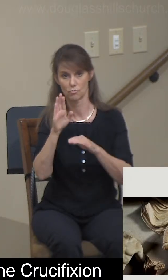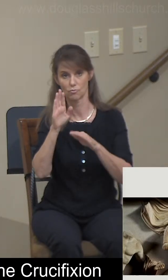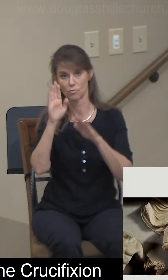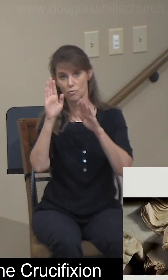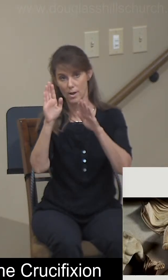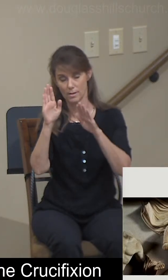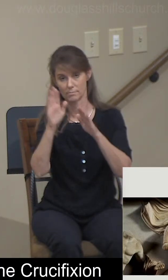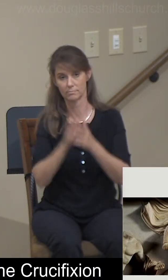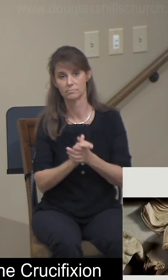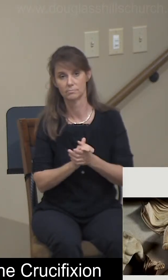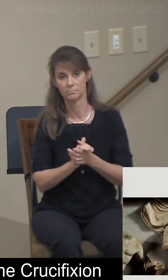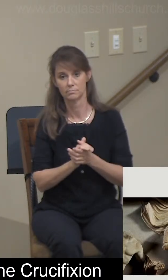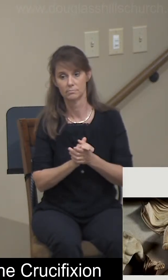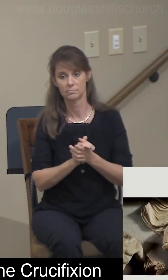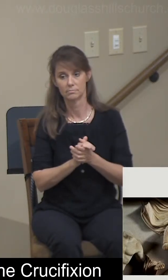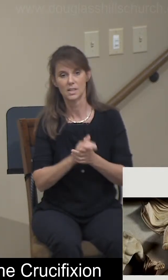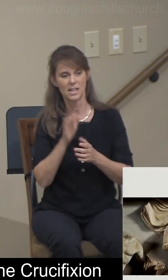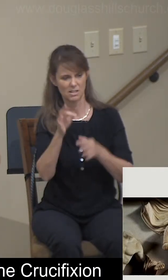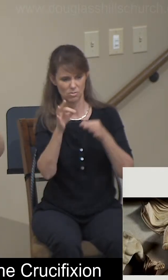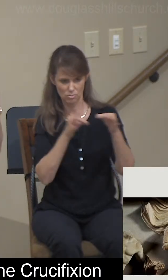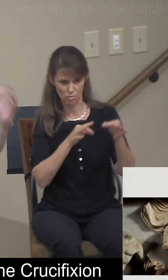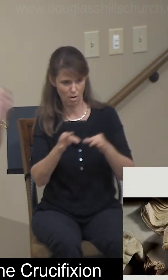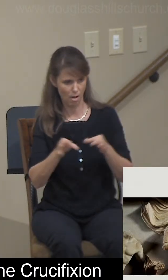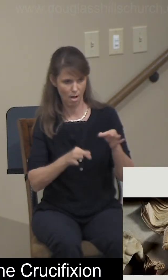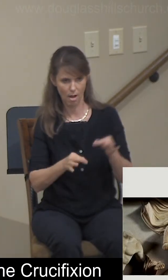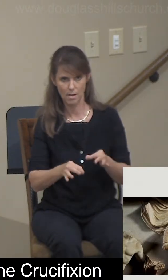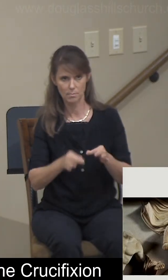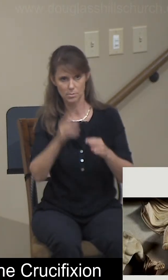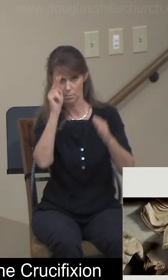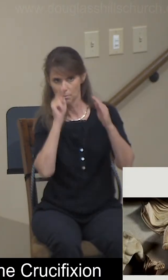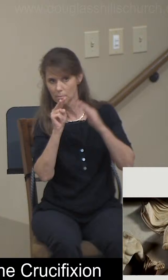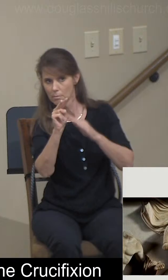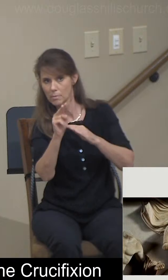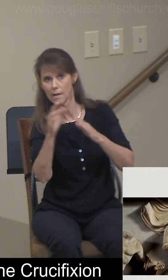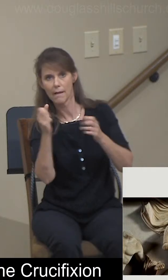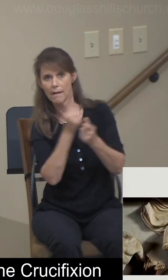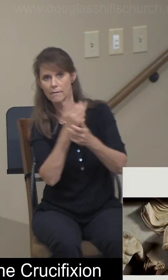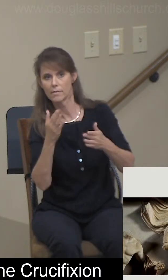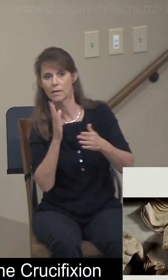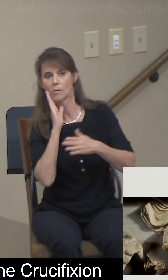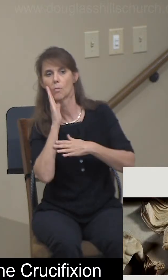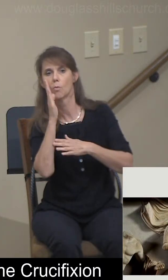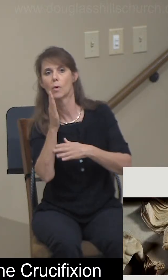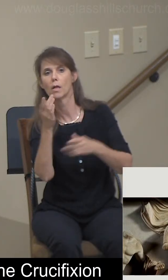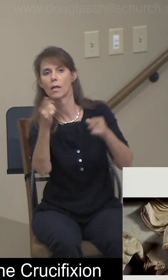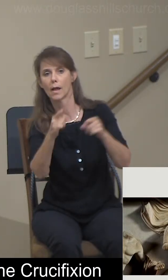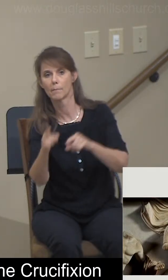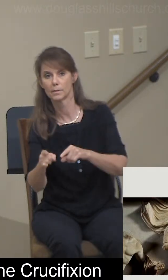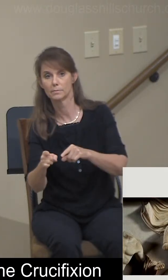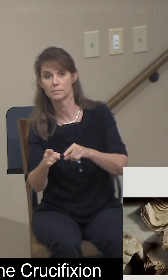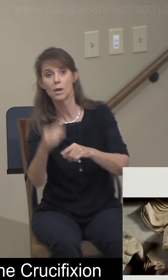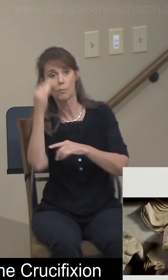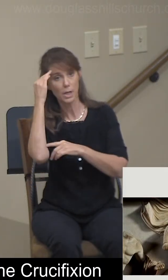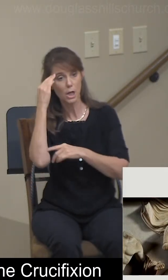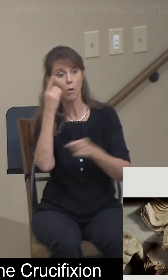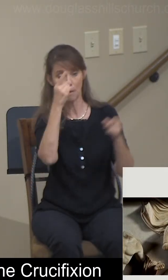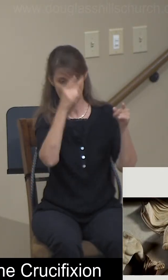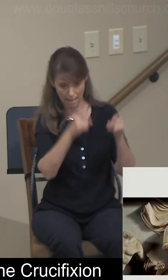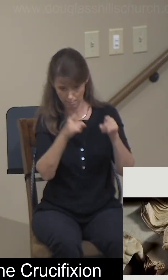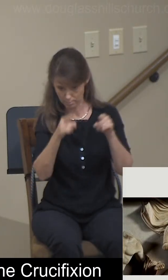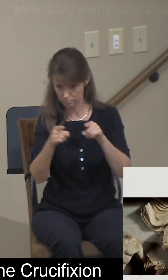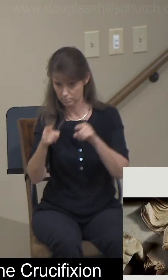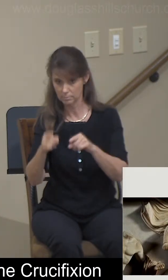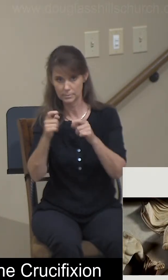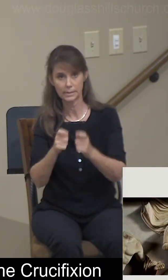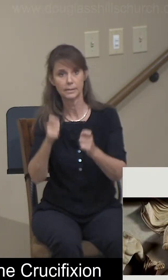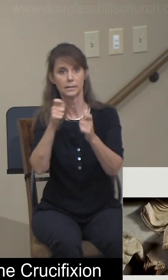period. The period of Persia, Alexander conquers the Persian, replaces the Persian Empire, and then, of course,